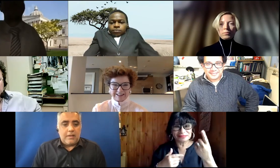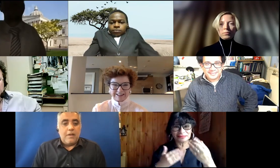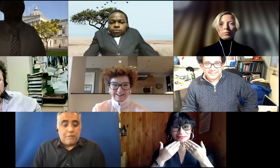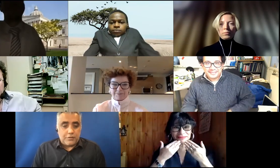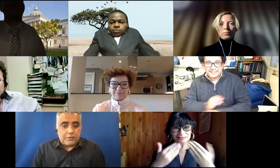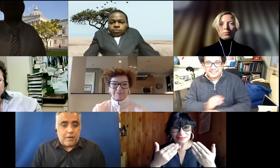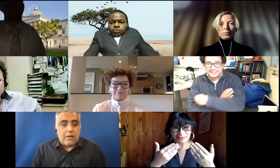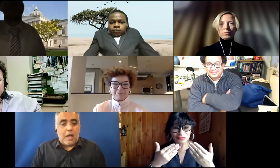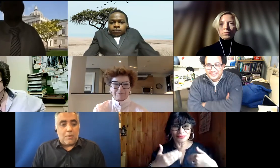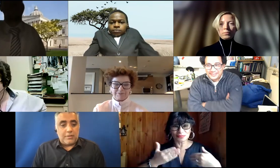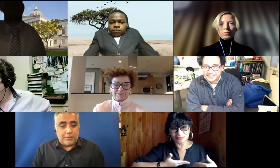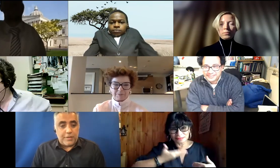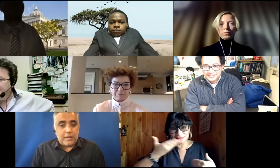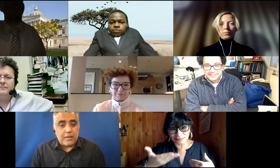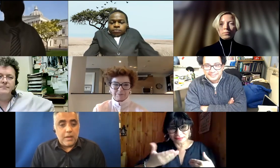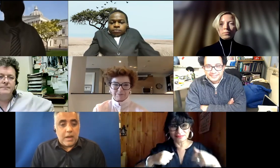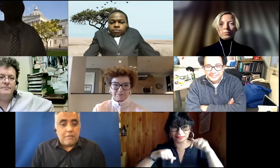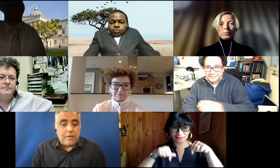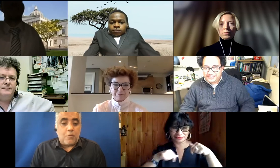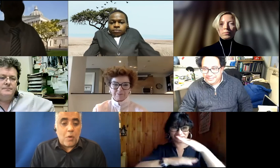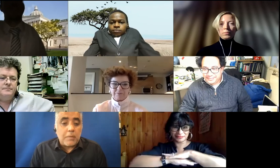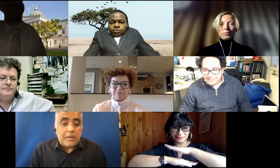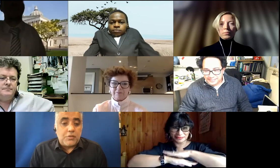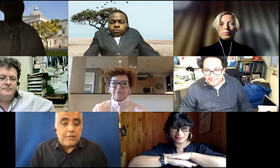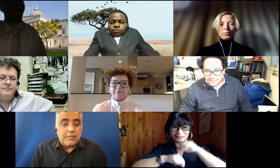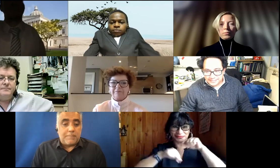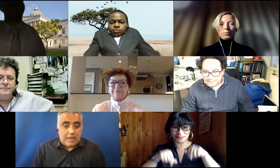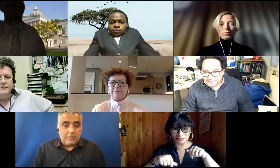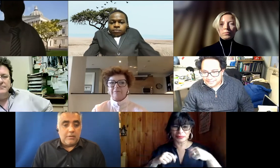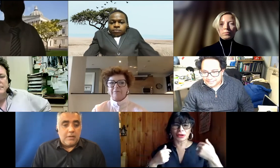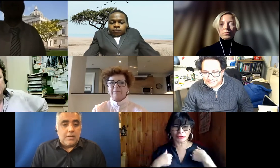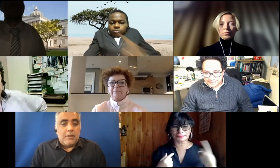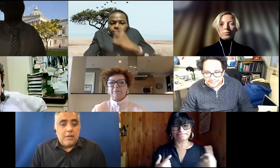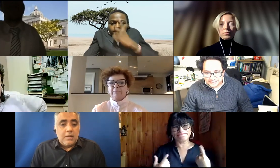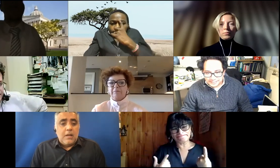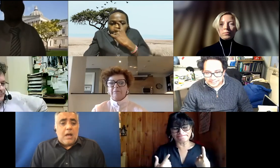Hi. First of all, I want to thank everyone for welcoming to this panel.